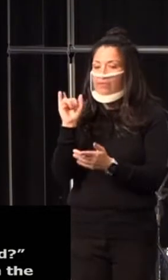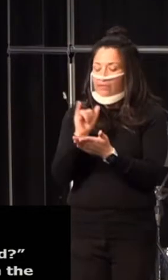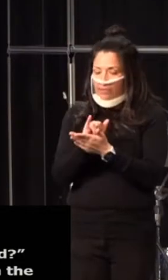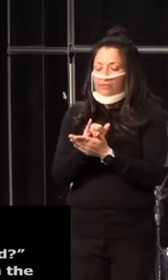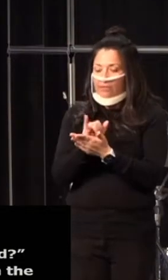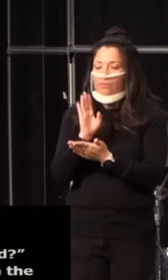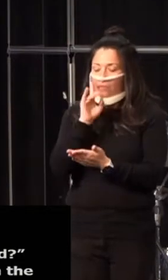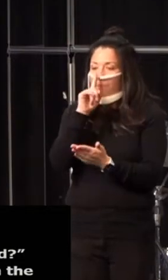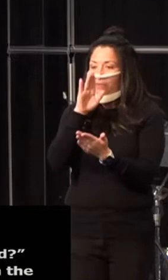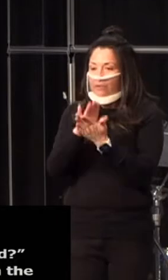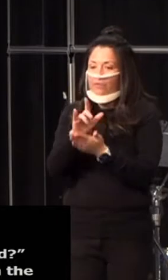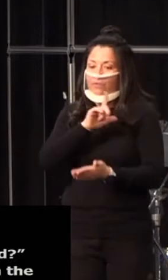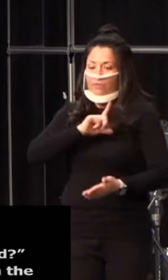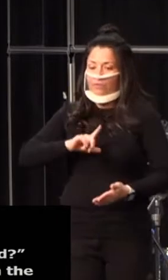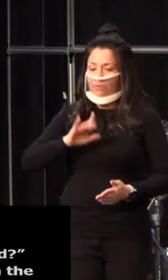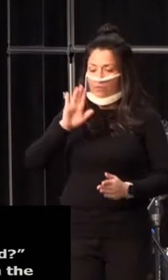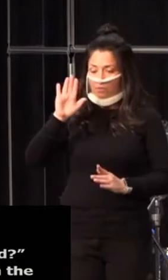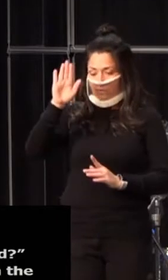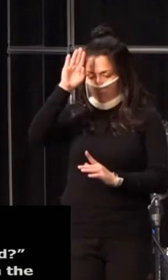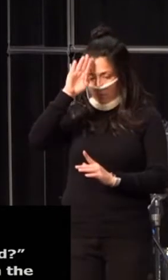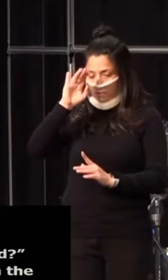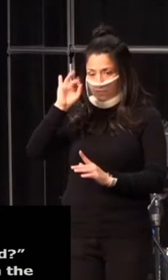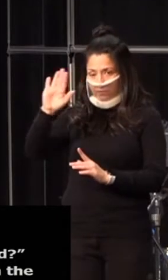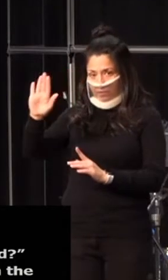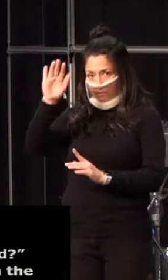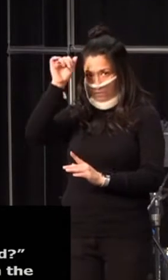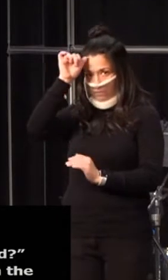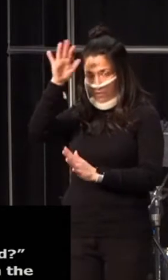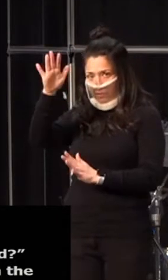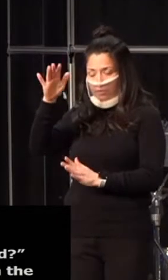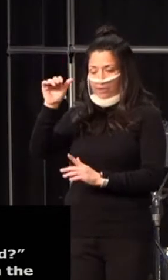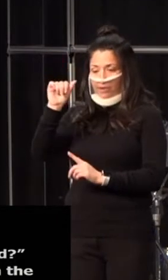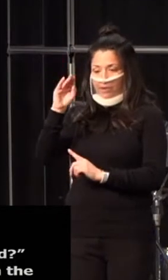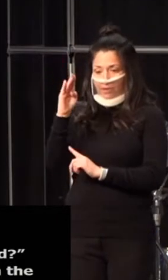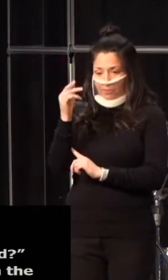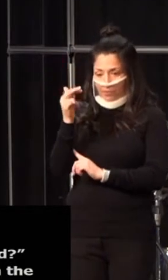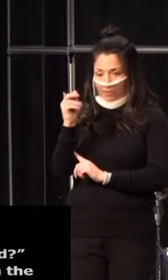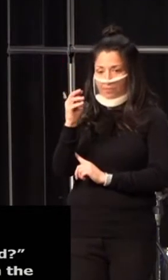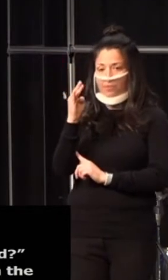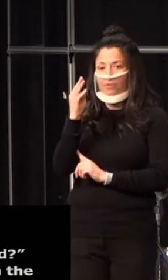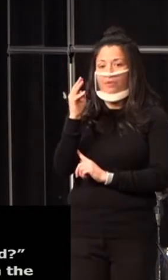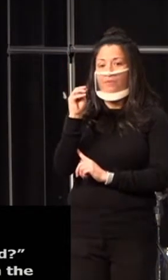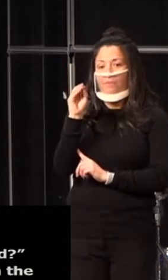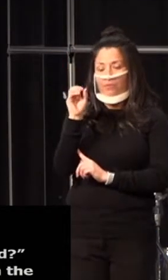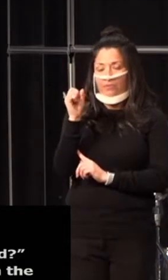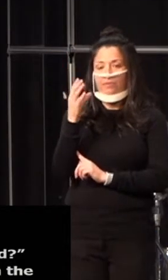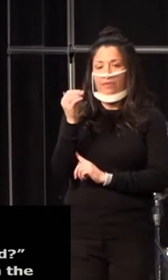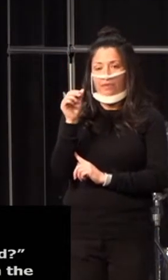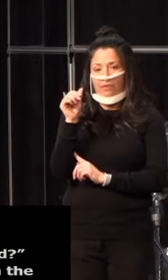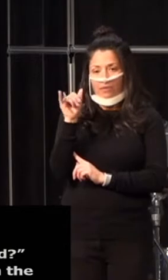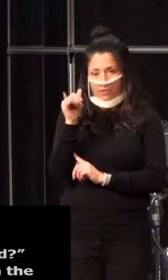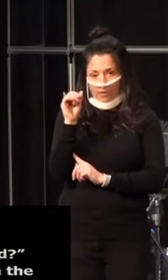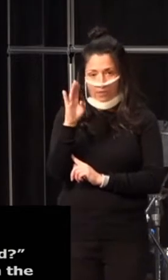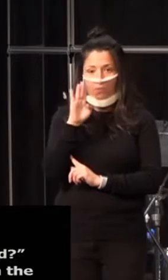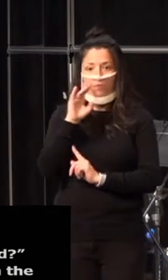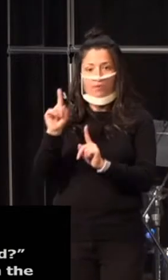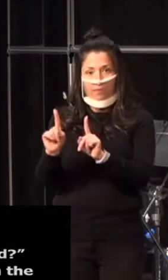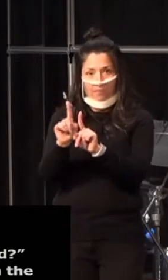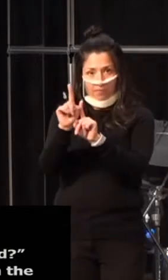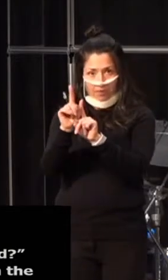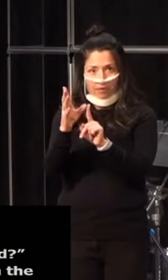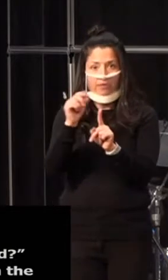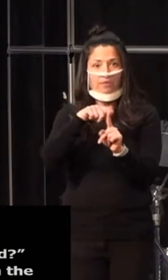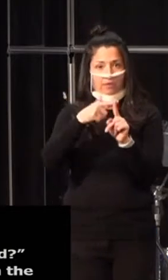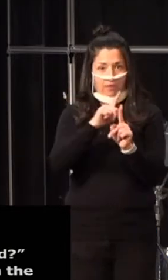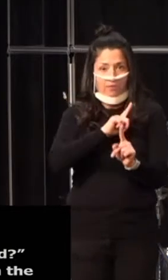believe that the Lord, the God of their fathers, the God of Abraham, the God of Isaac, and the God of Jacob, has appeared to you. And the Lord furthermore said to